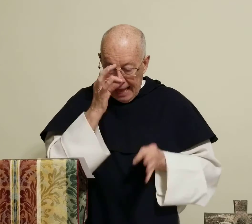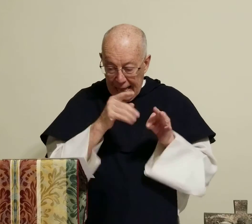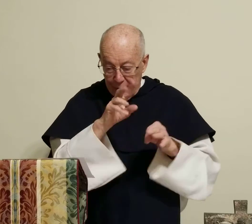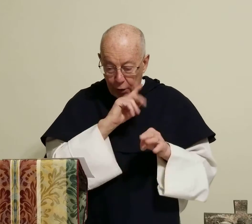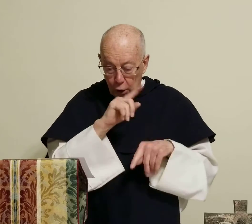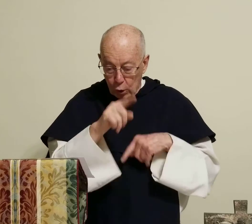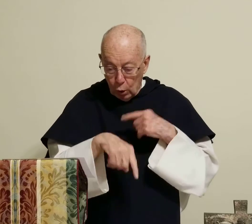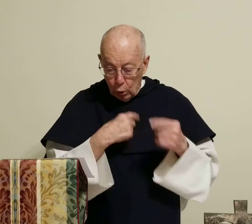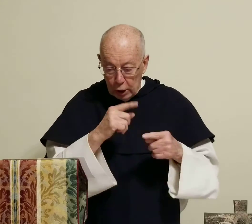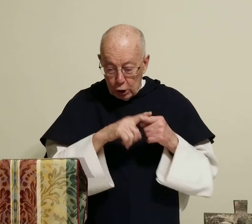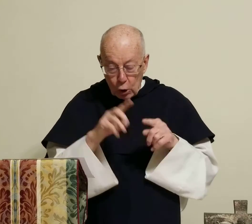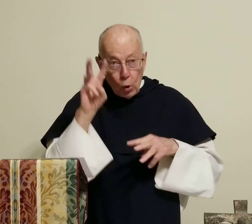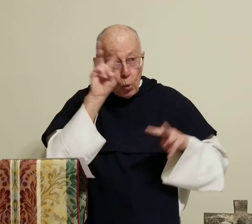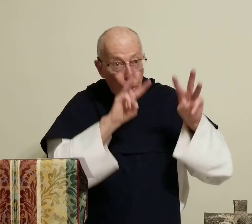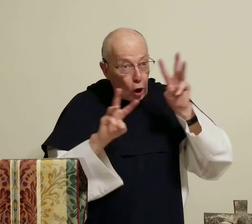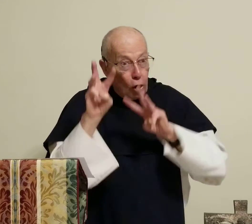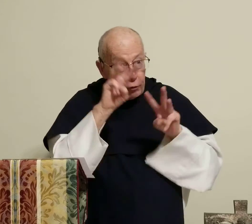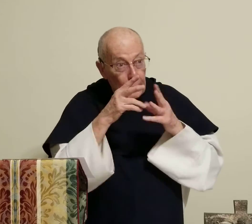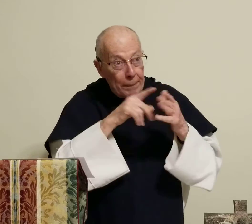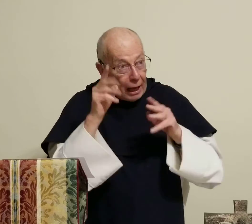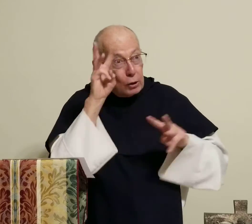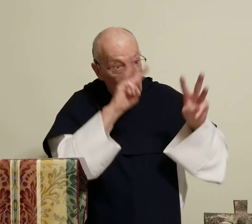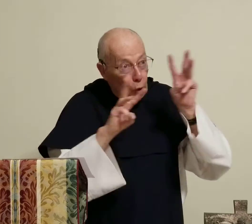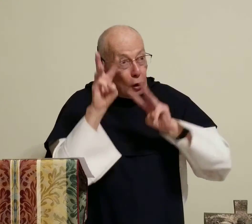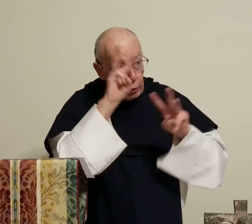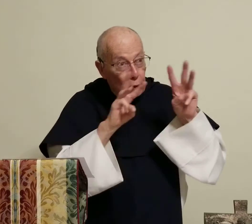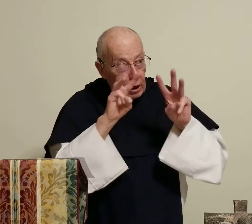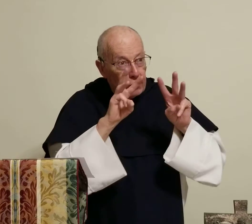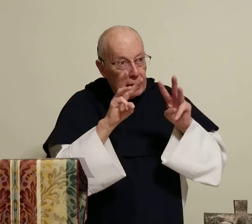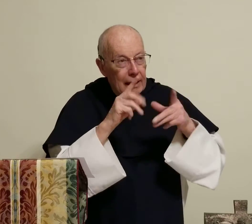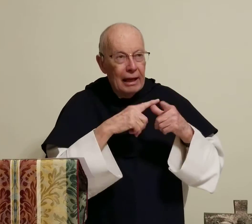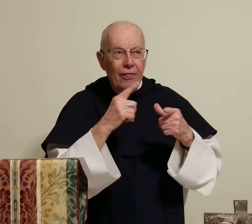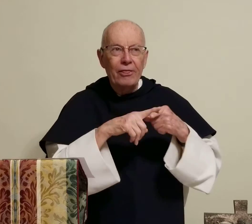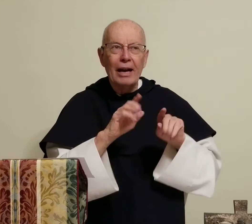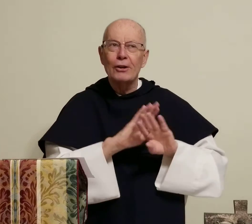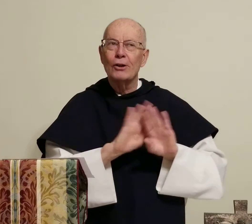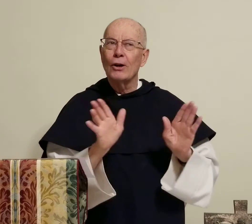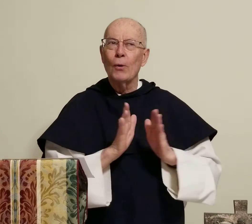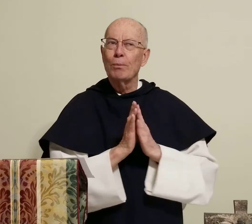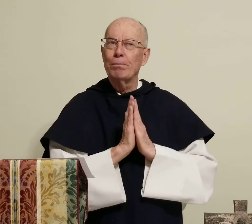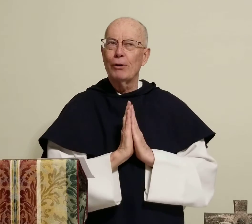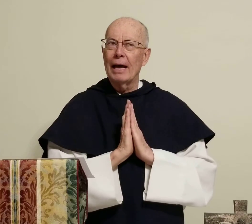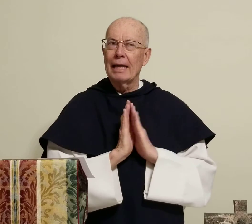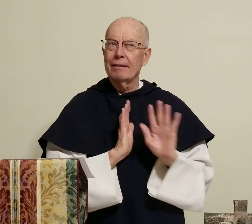If you are going to worry, back to worry, then don't pray.